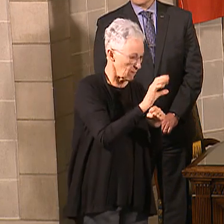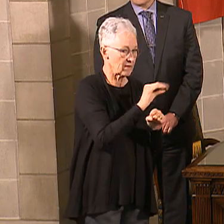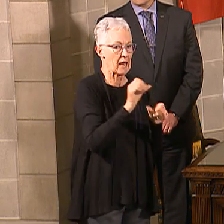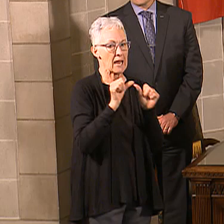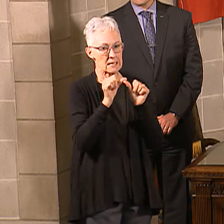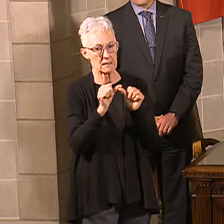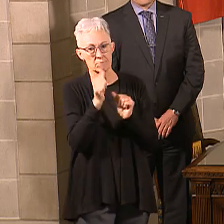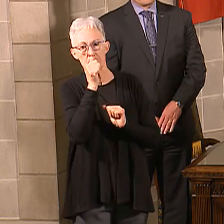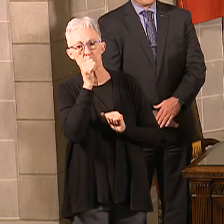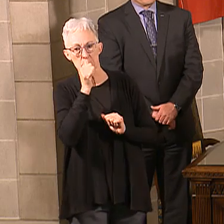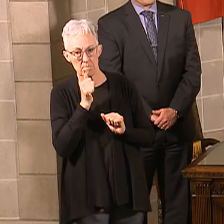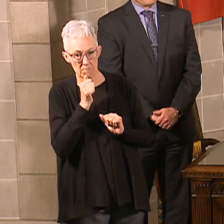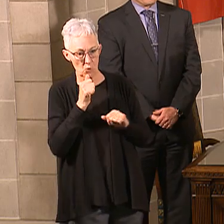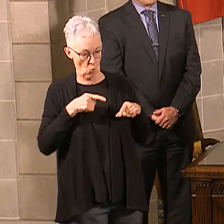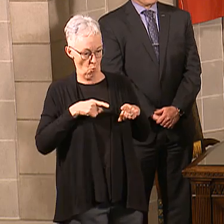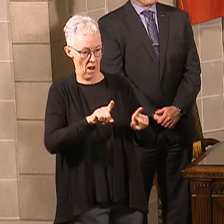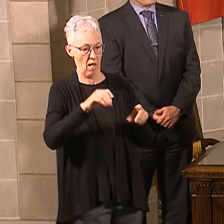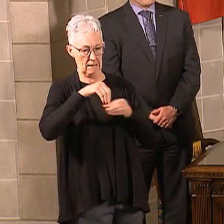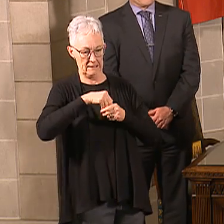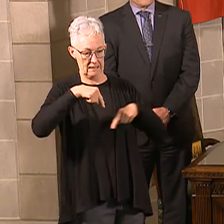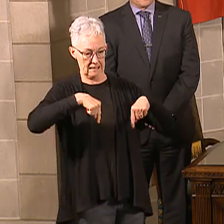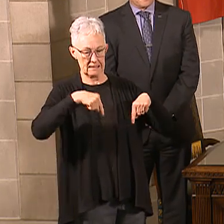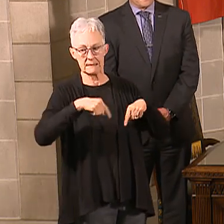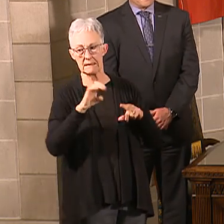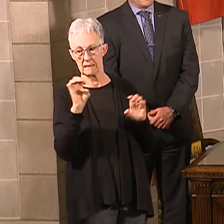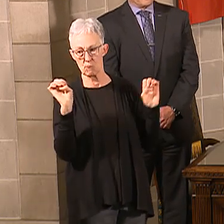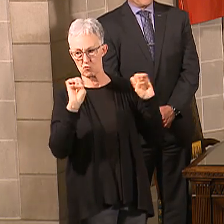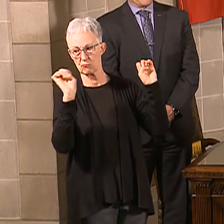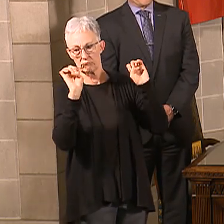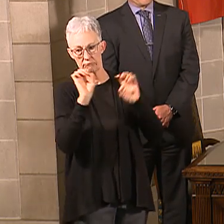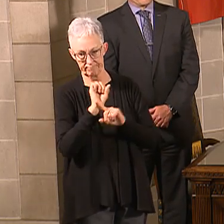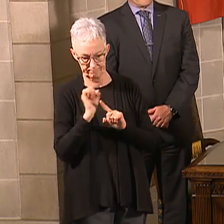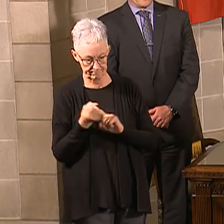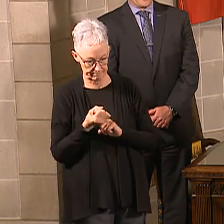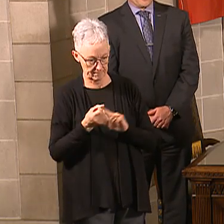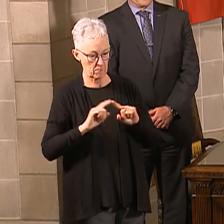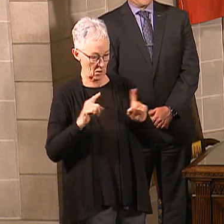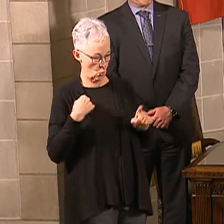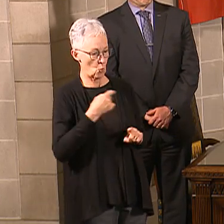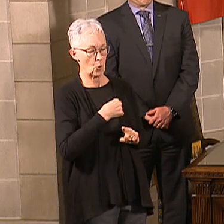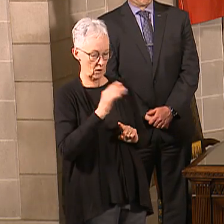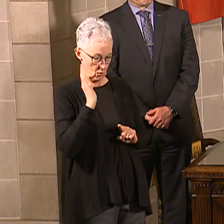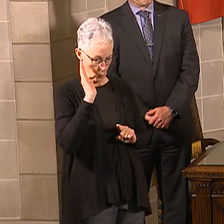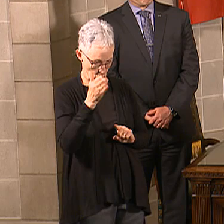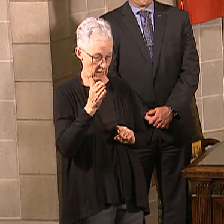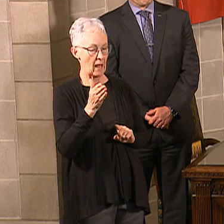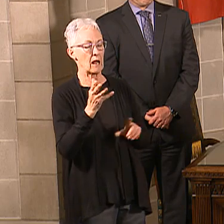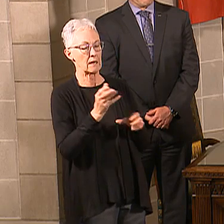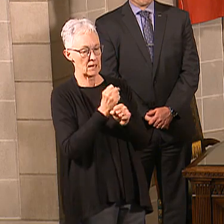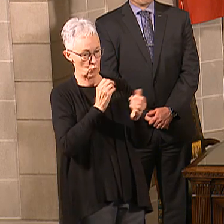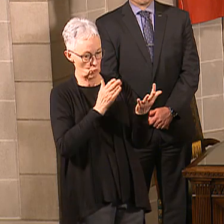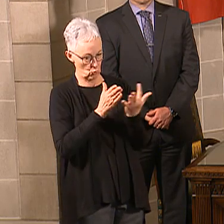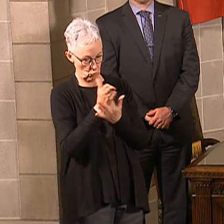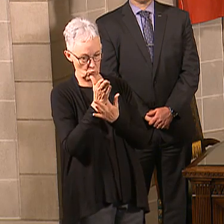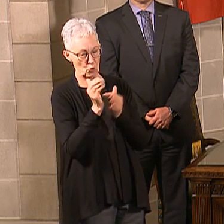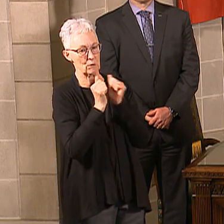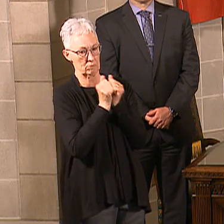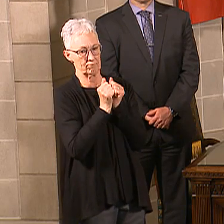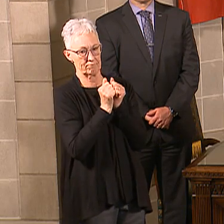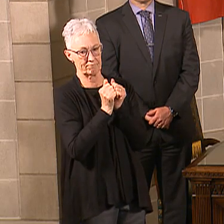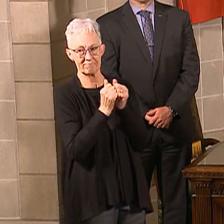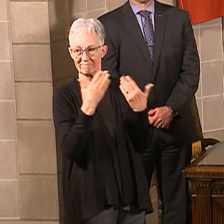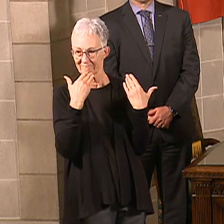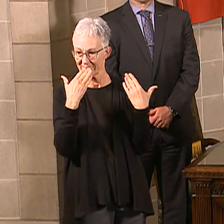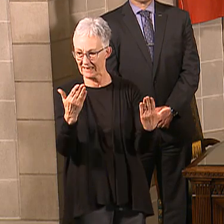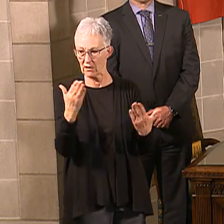to go through this emergency. But again, I know that we will get through this together. Thank you all again, and we'll be